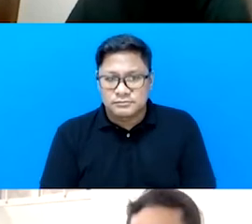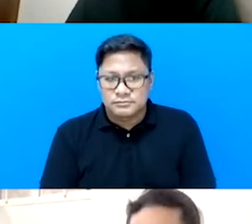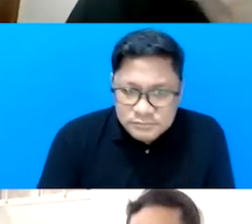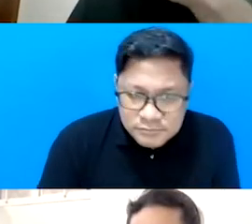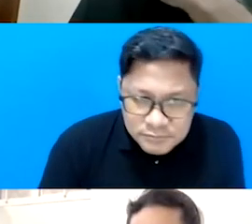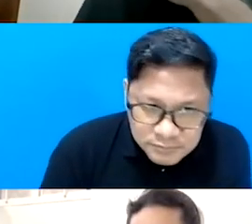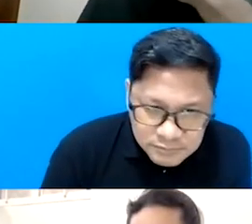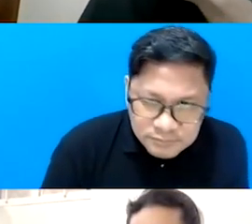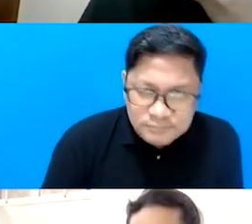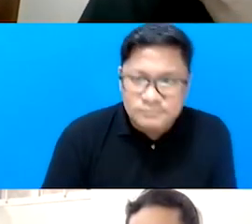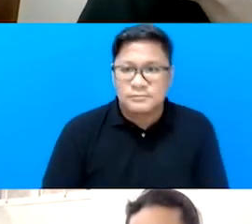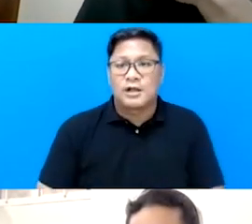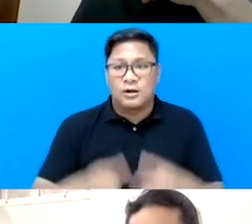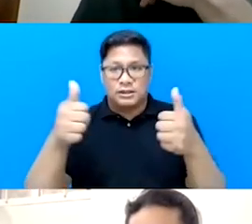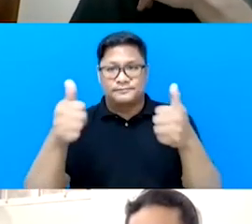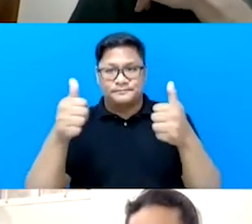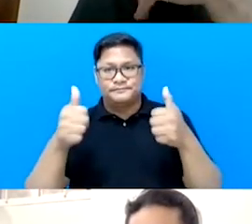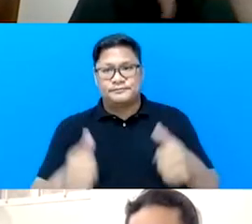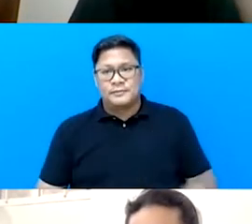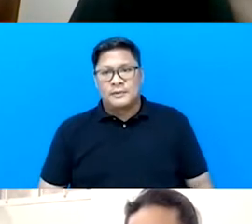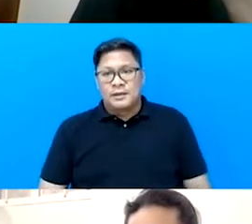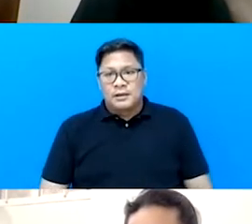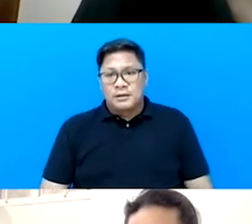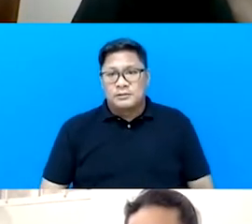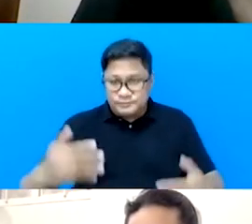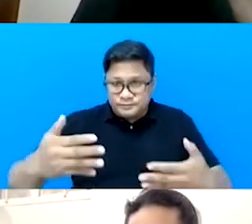Okay. All right. Go down.